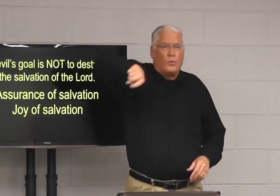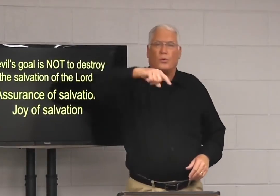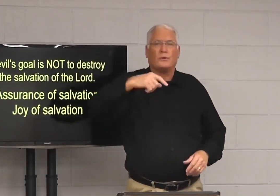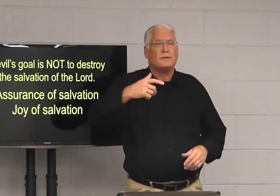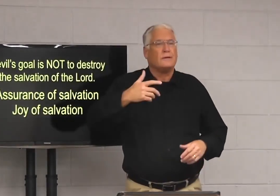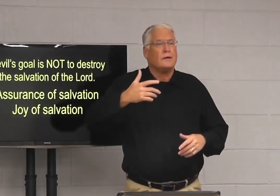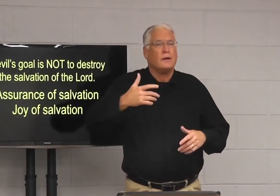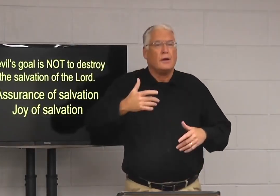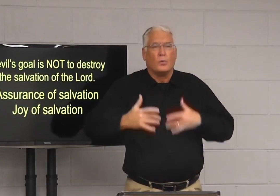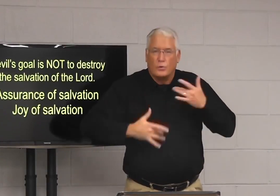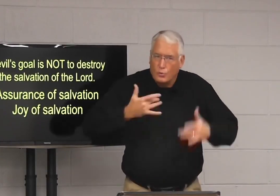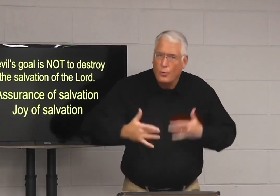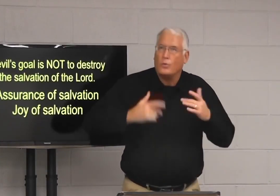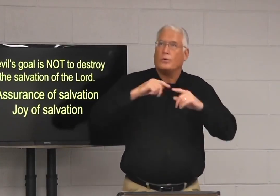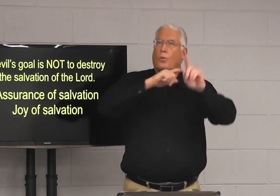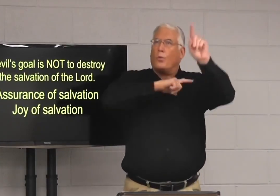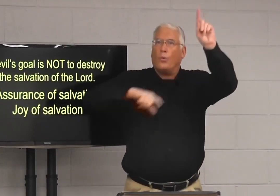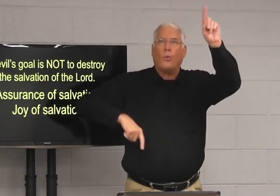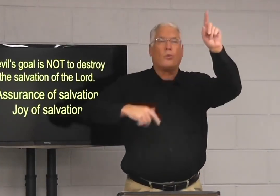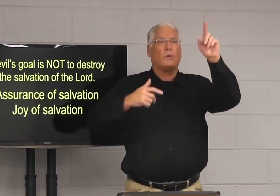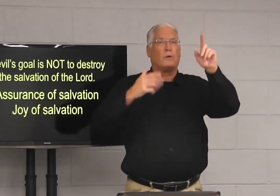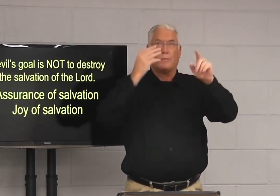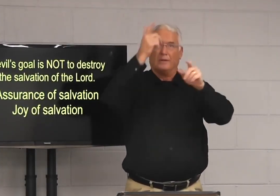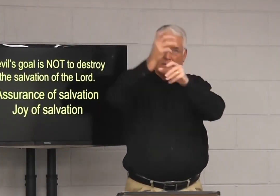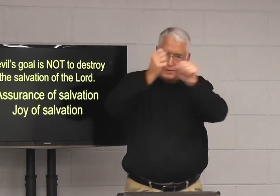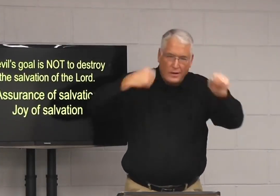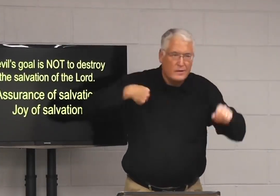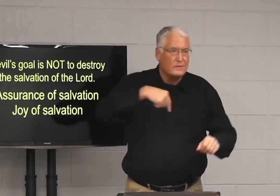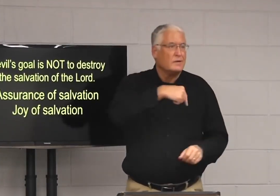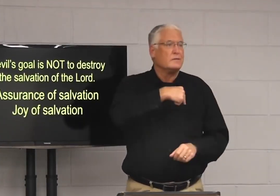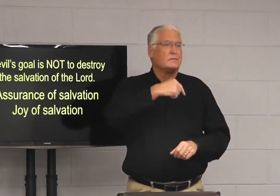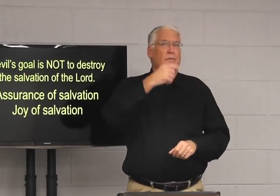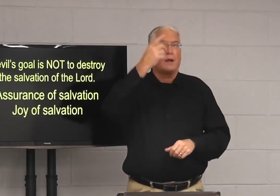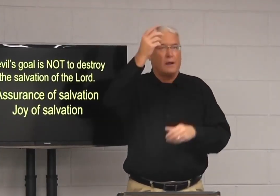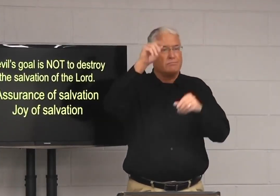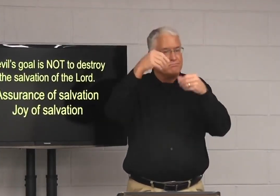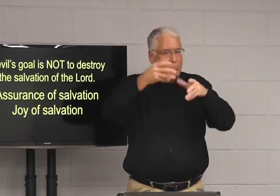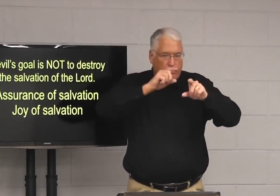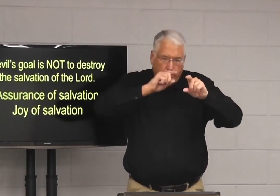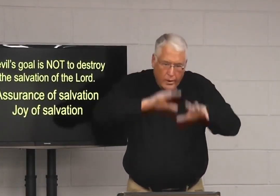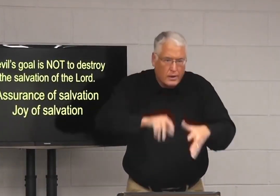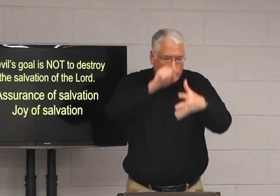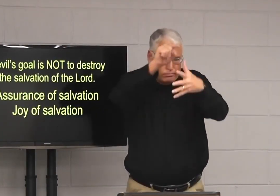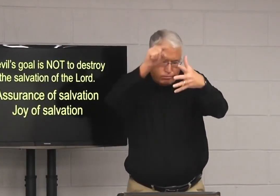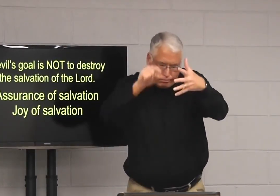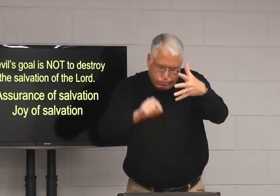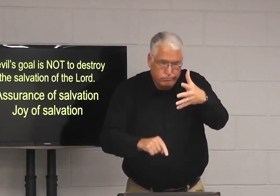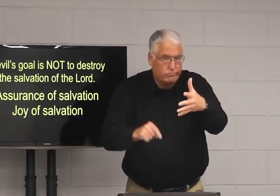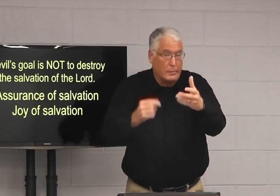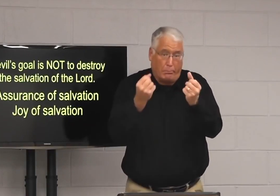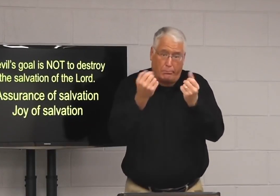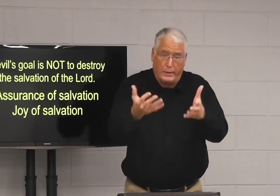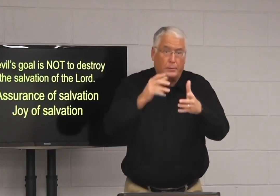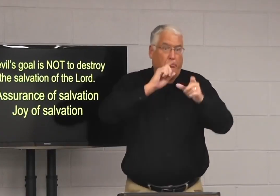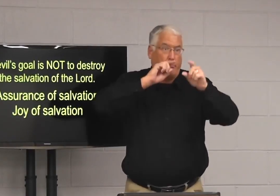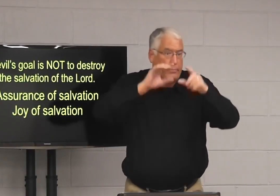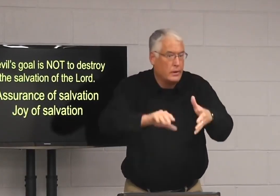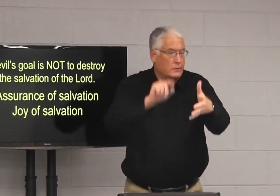The devil does not want us to rejoice in the Lord for our salvation and the blessings that God has